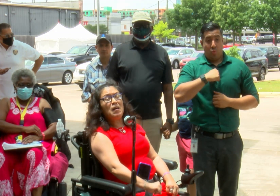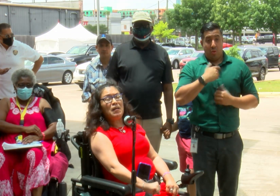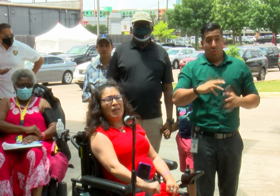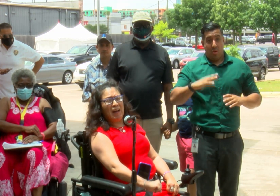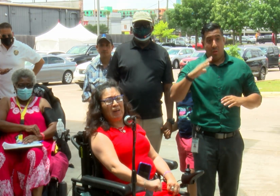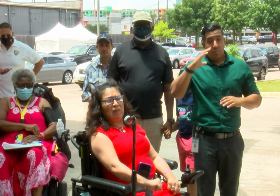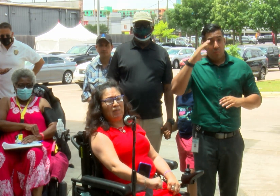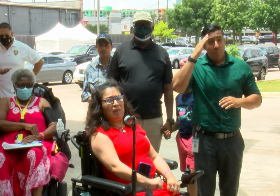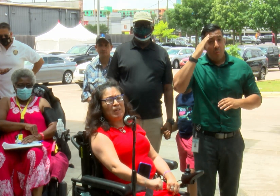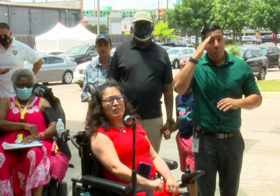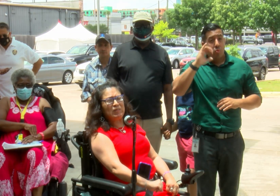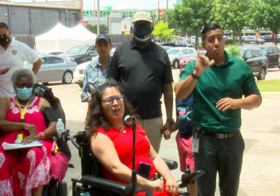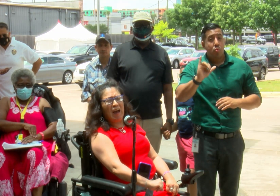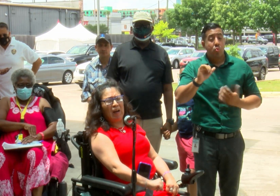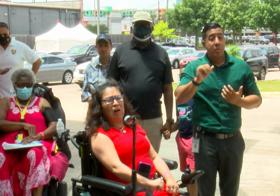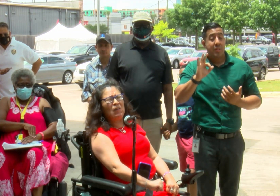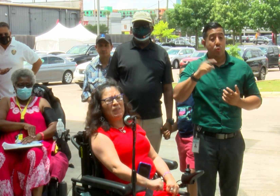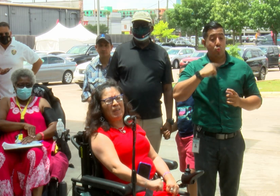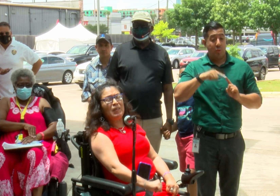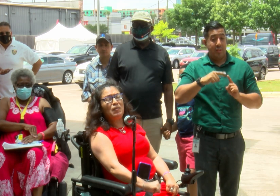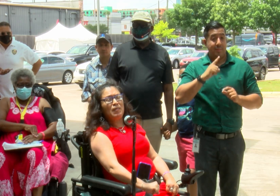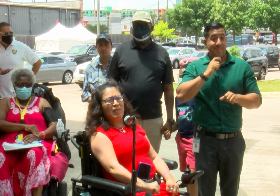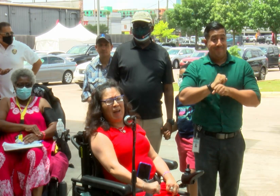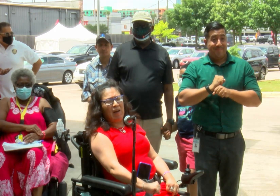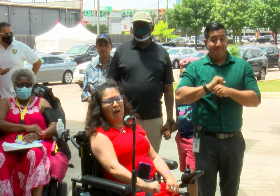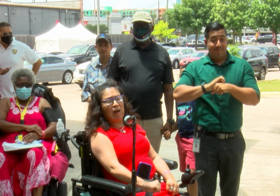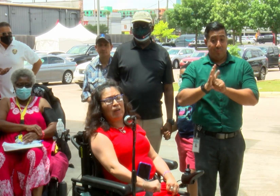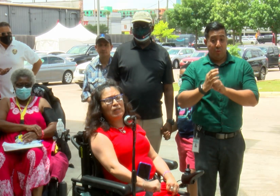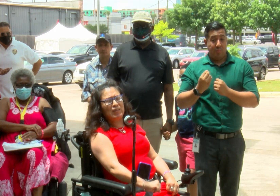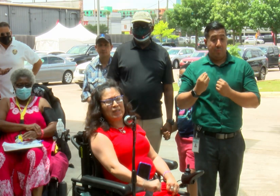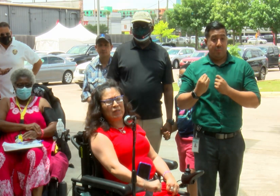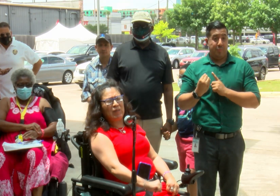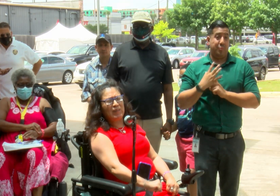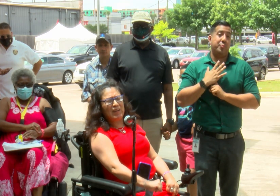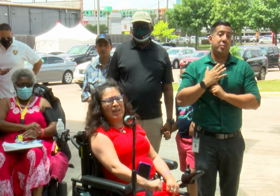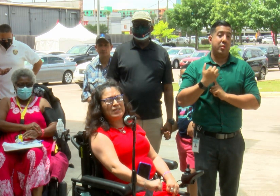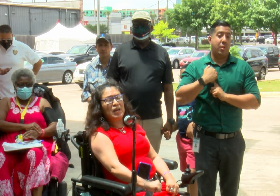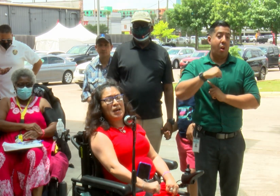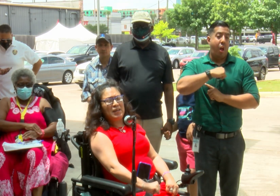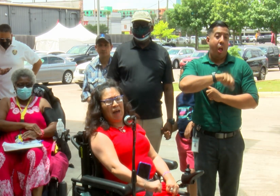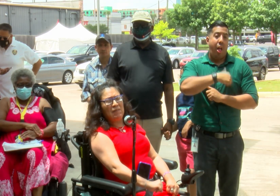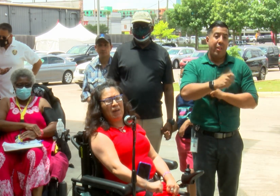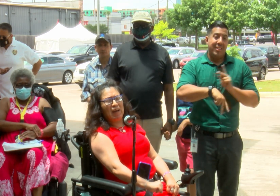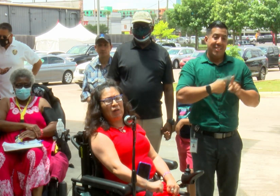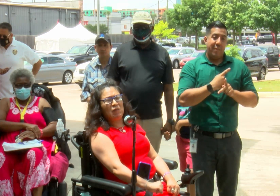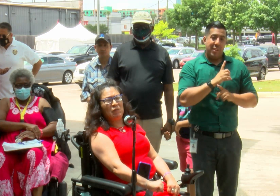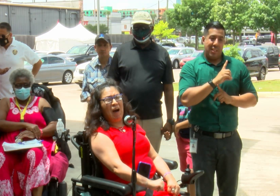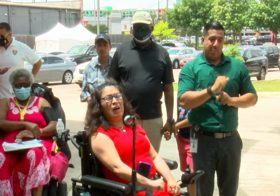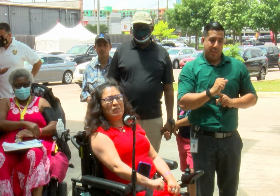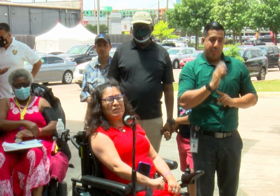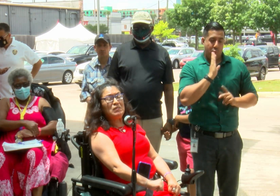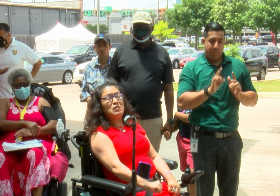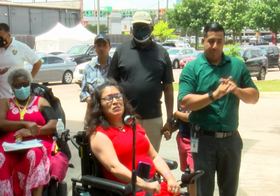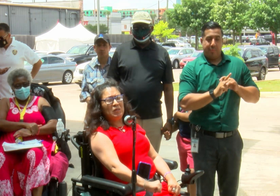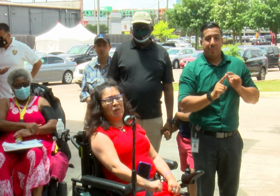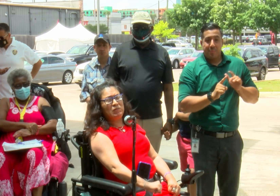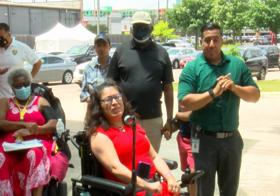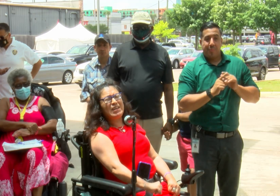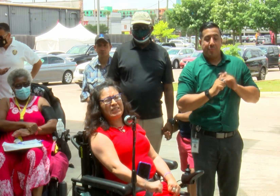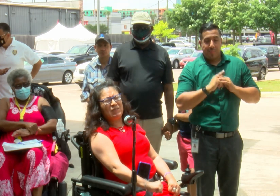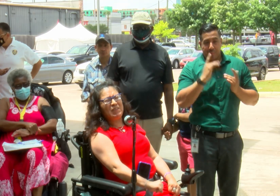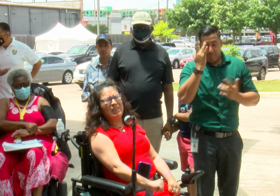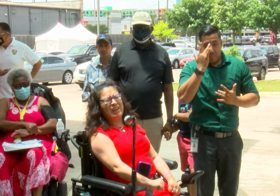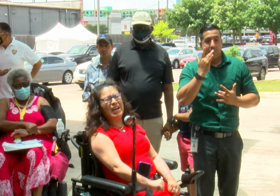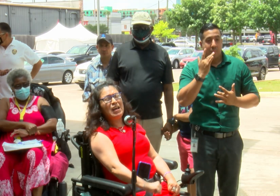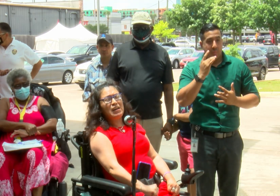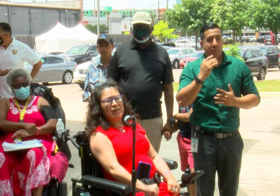know that once we get COVID, there are other disabilities that may come about. So